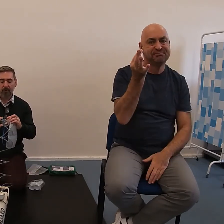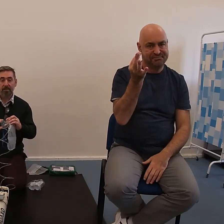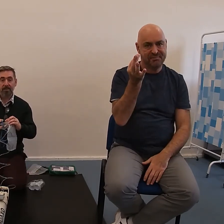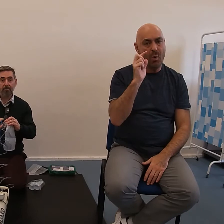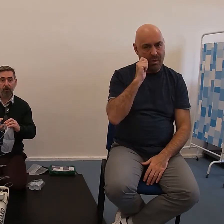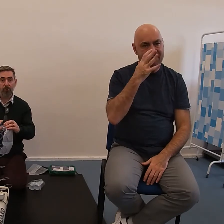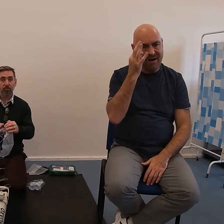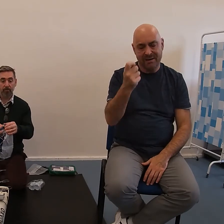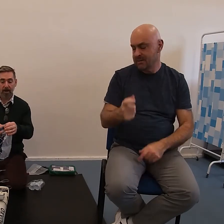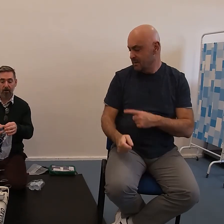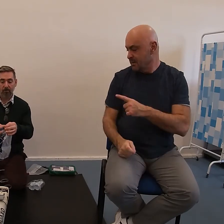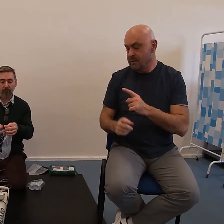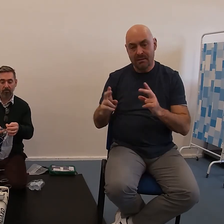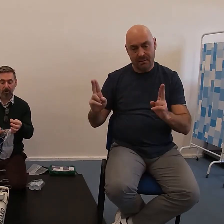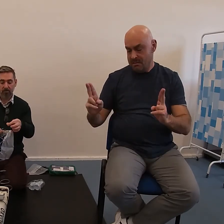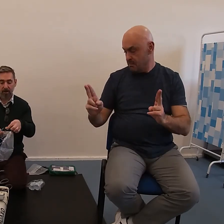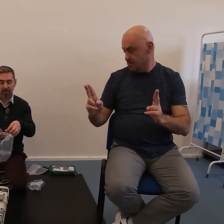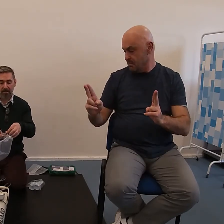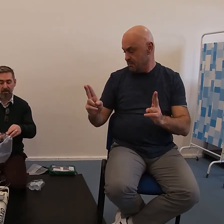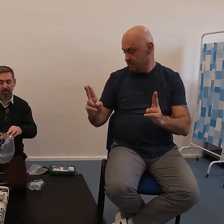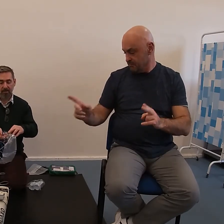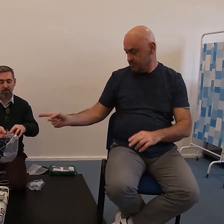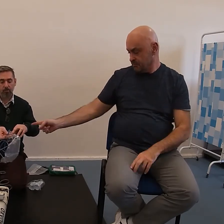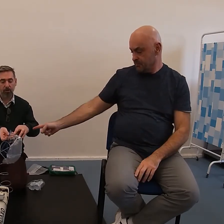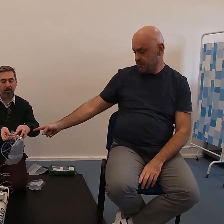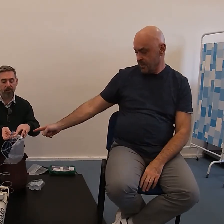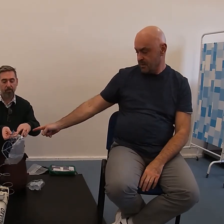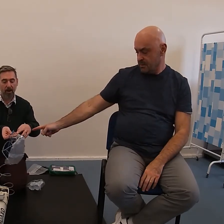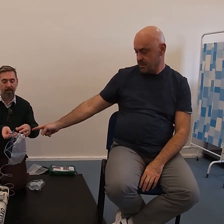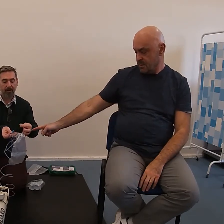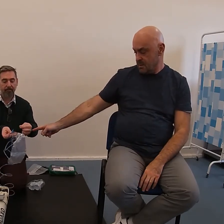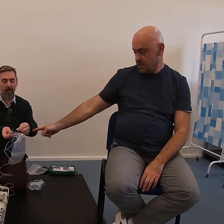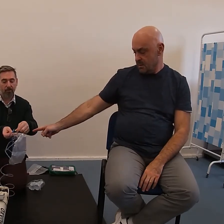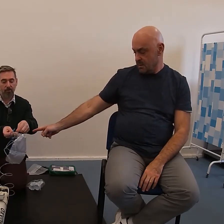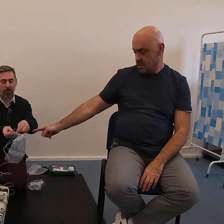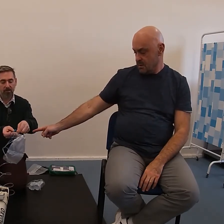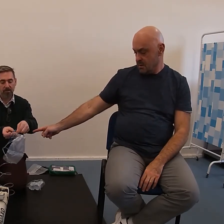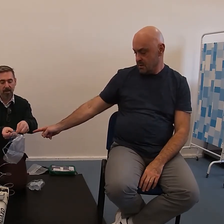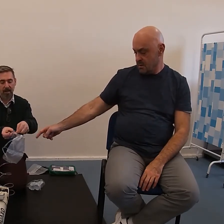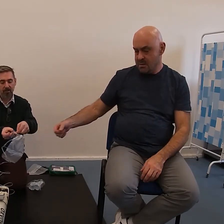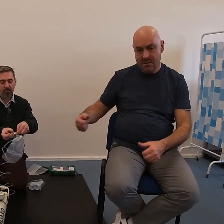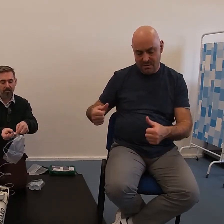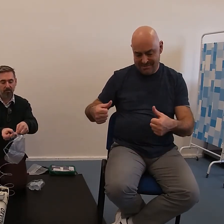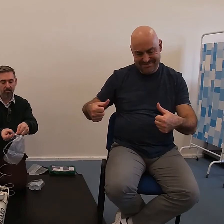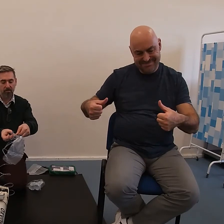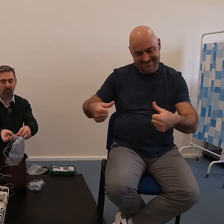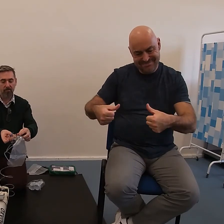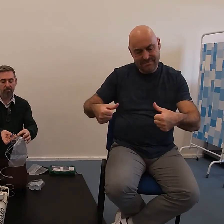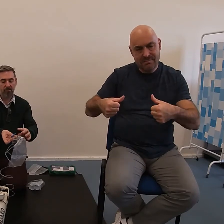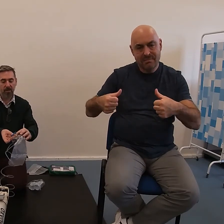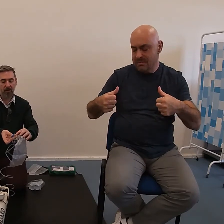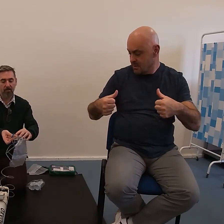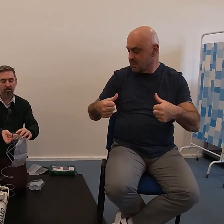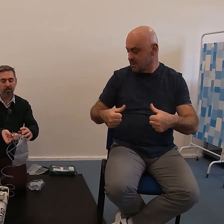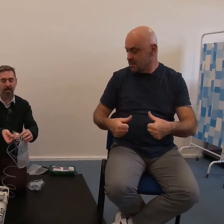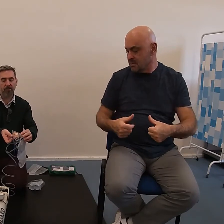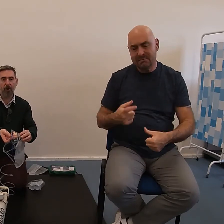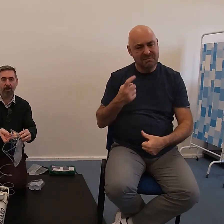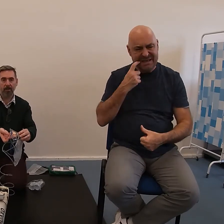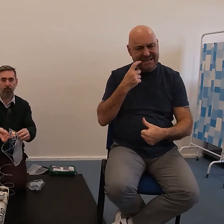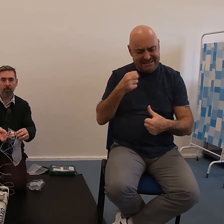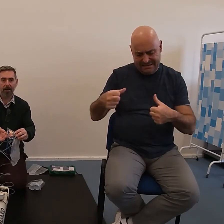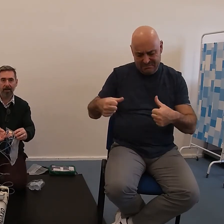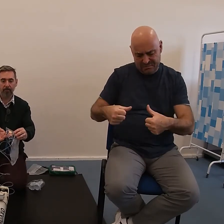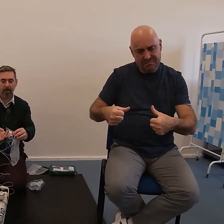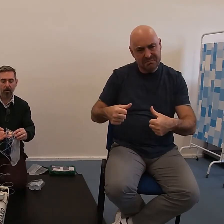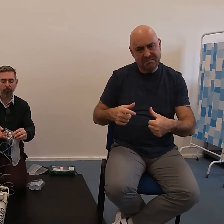Now they're very simple to put back on. Just basically, there's a small little spike and you just attach the seal to that spike